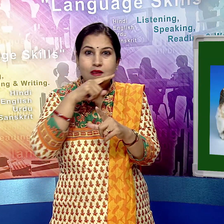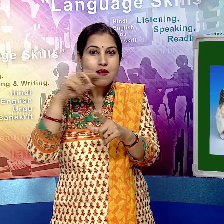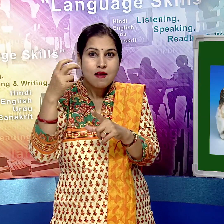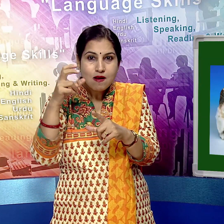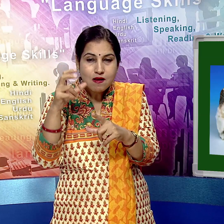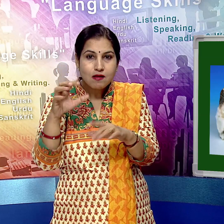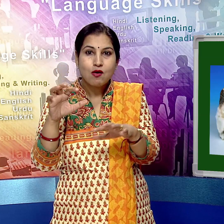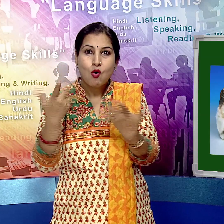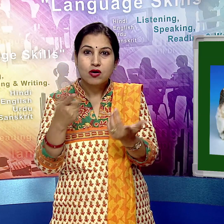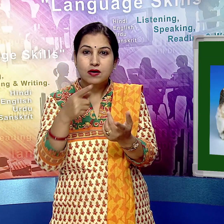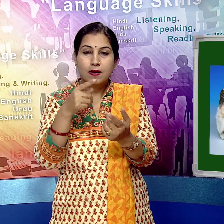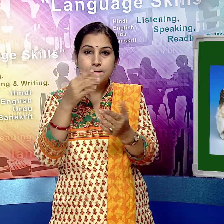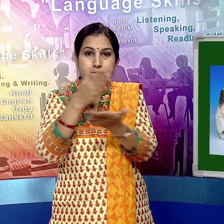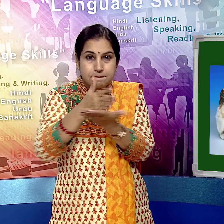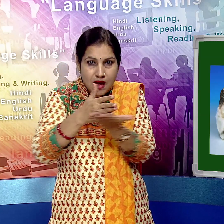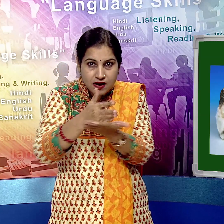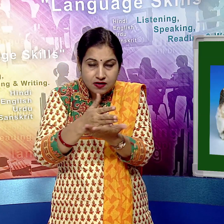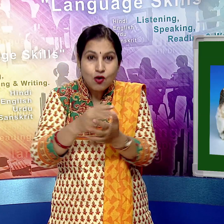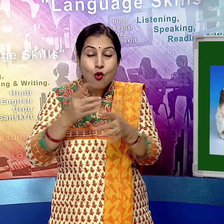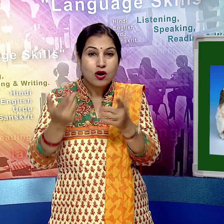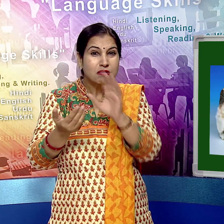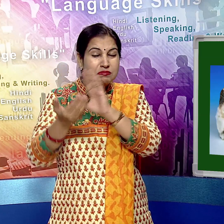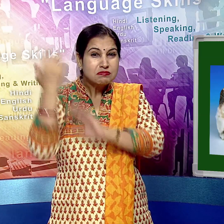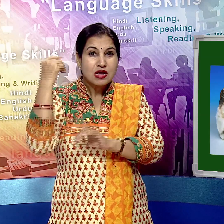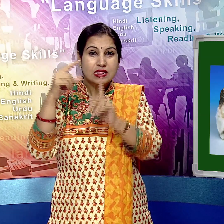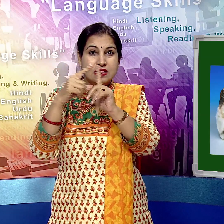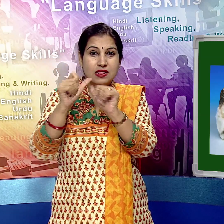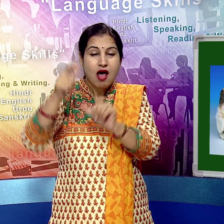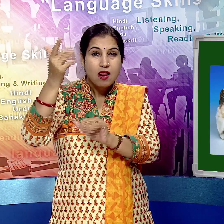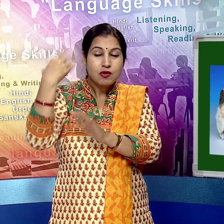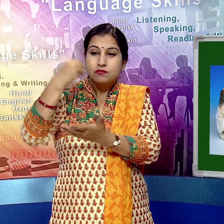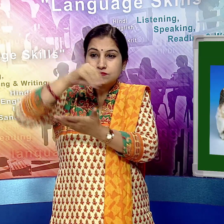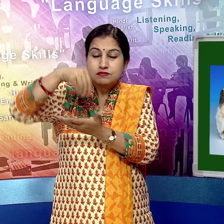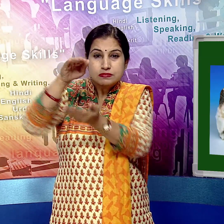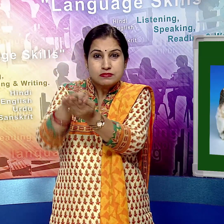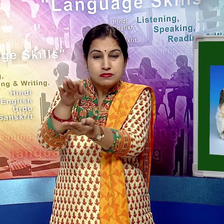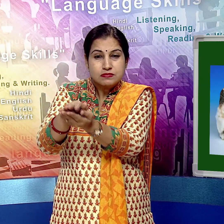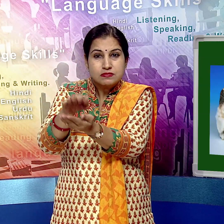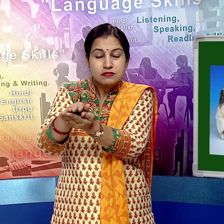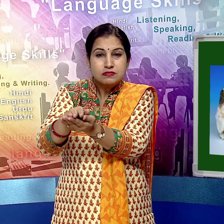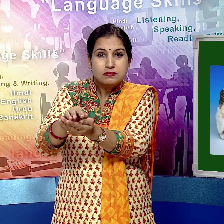bread and cooked dal, etc., which are not stored properly.